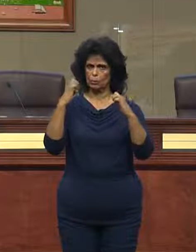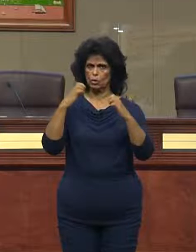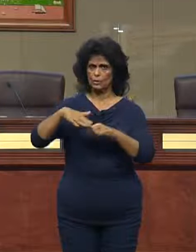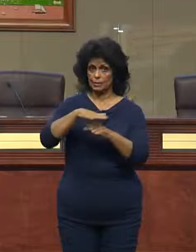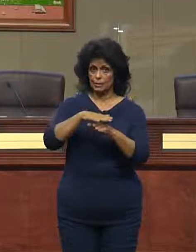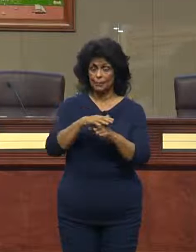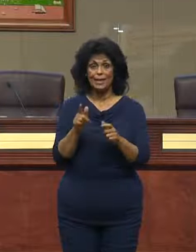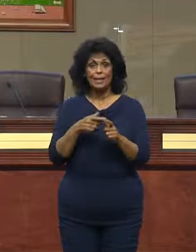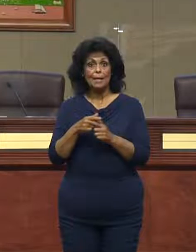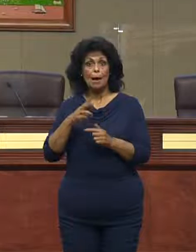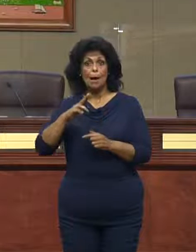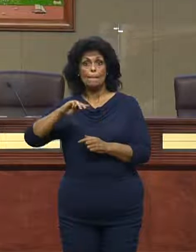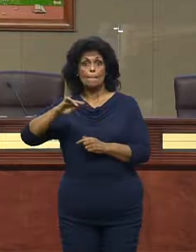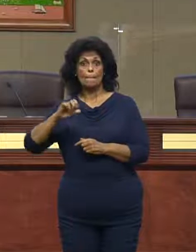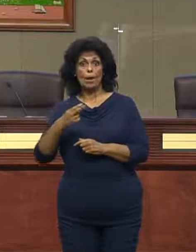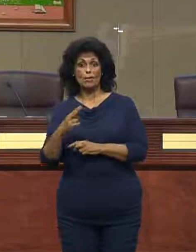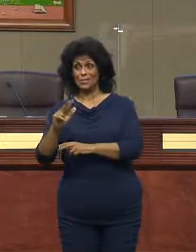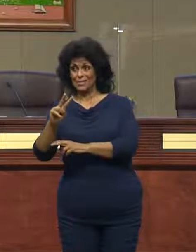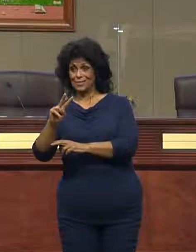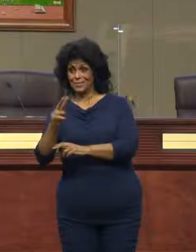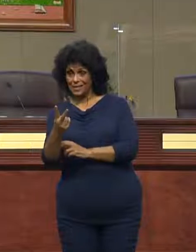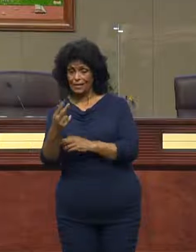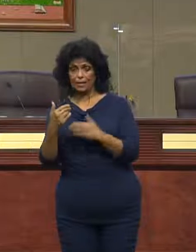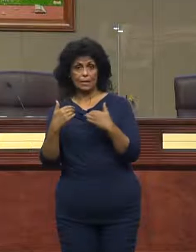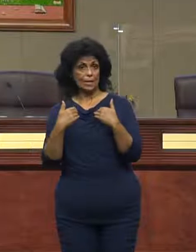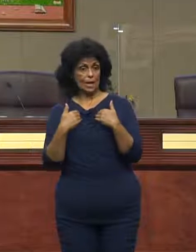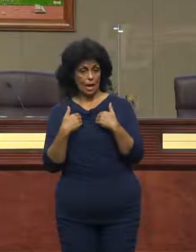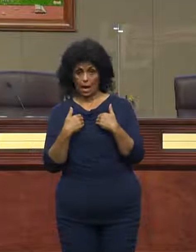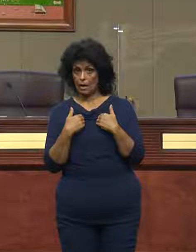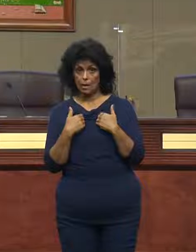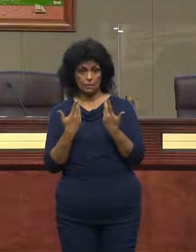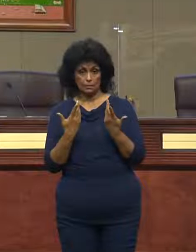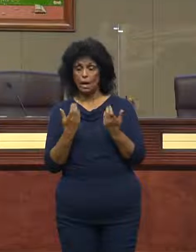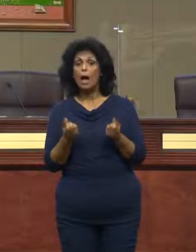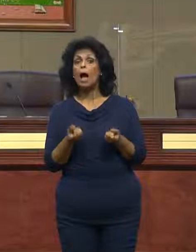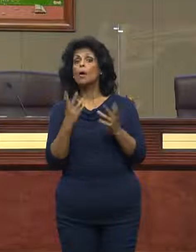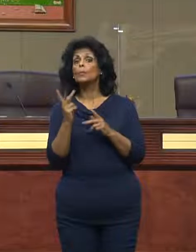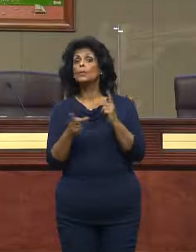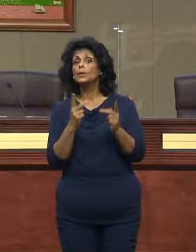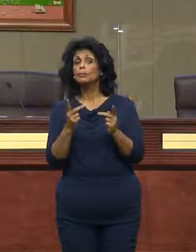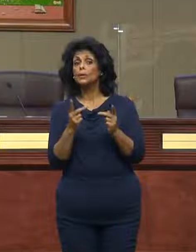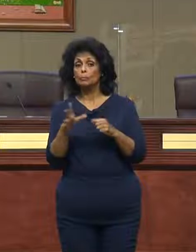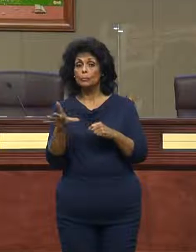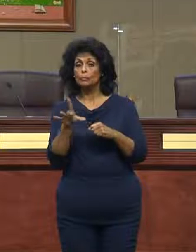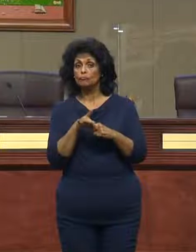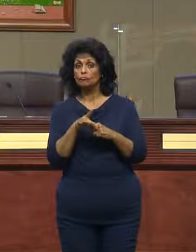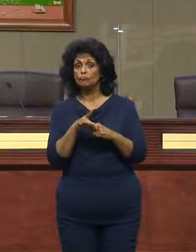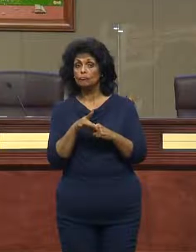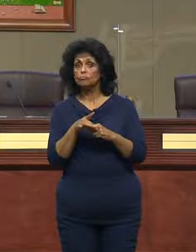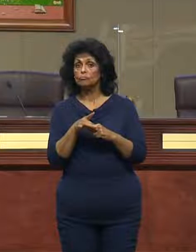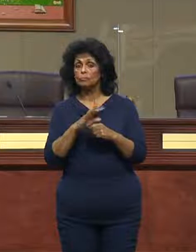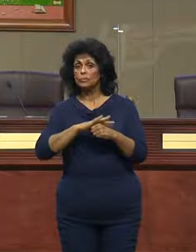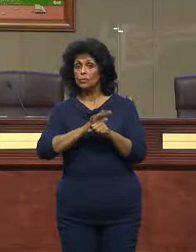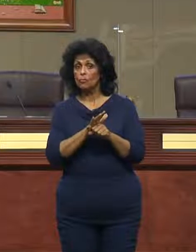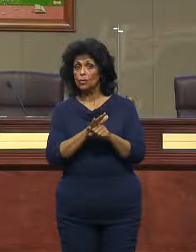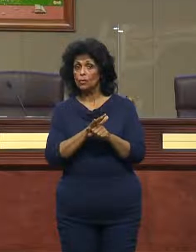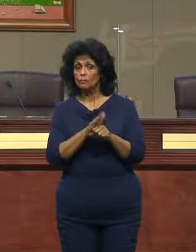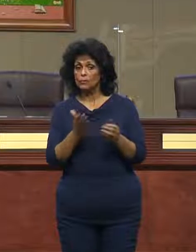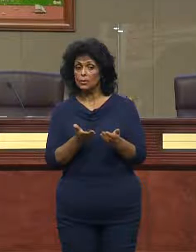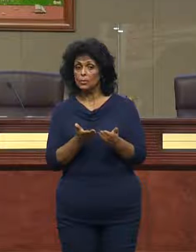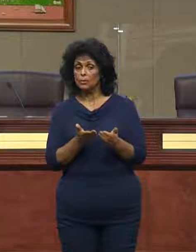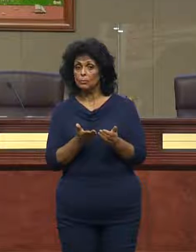the 2nd, we had 0 cases in Orange County and only 4 cases in the state of